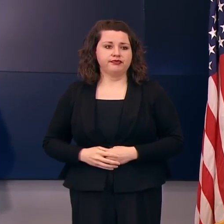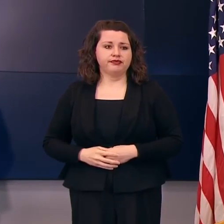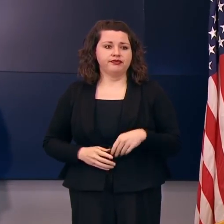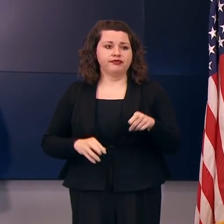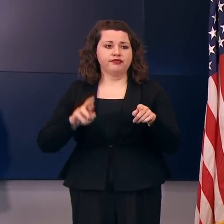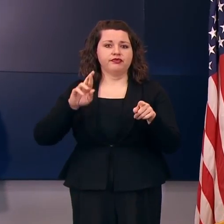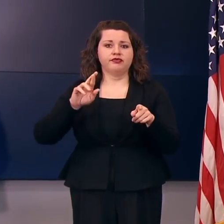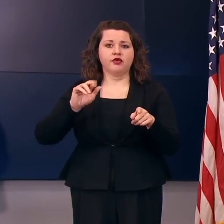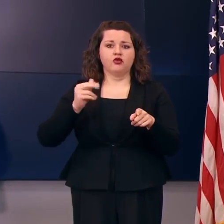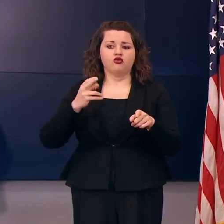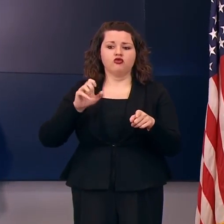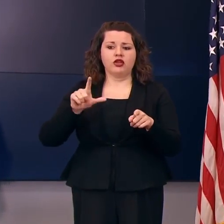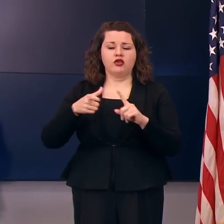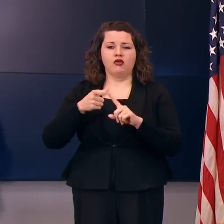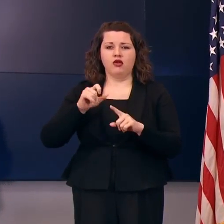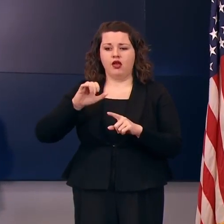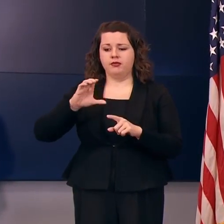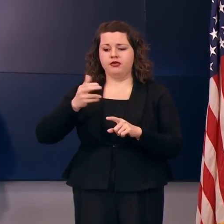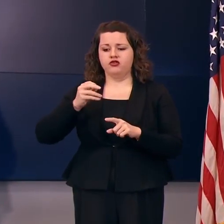Rachel, Channel 5.